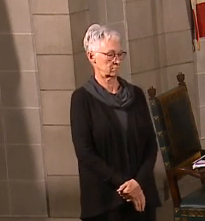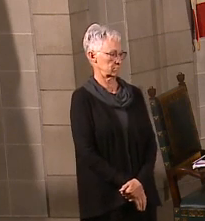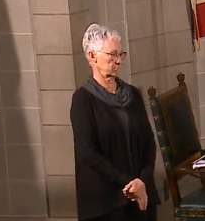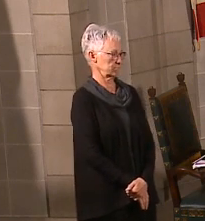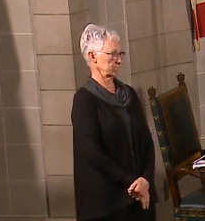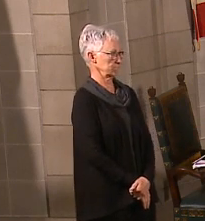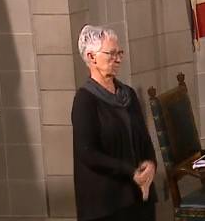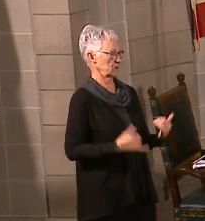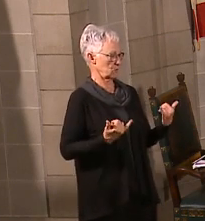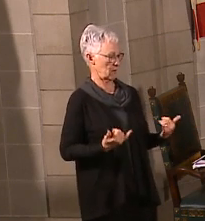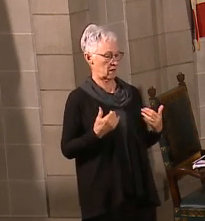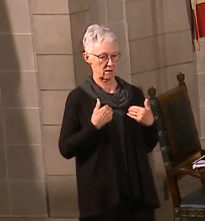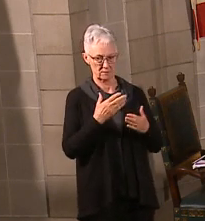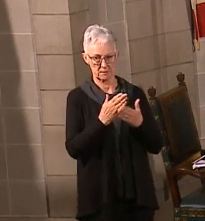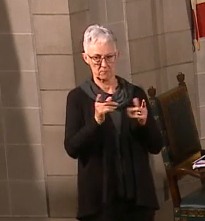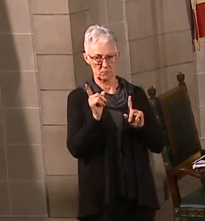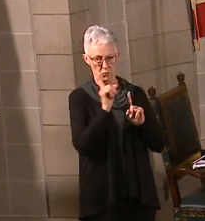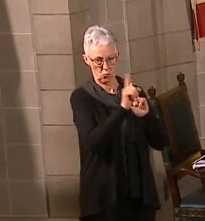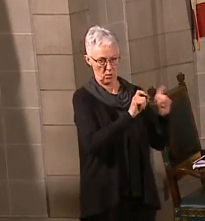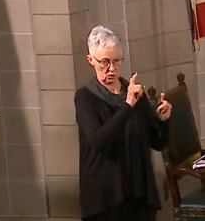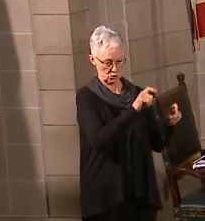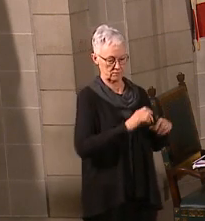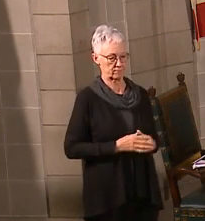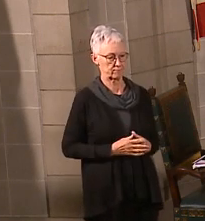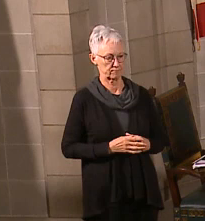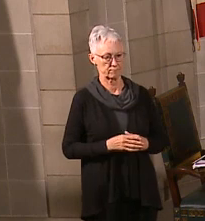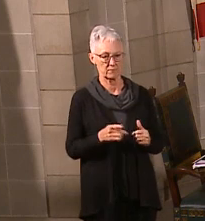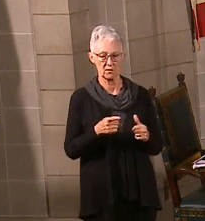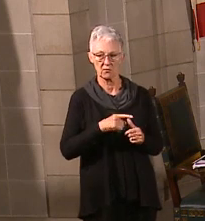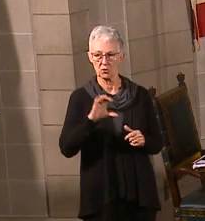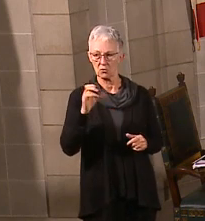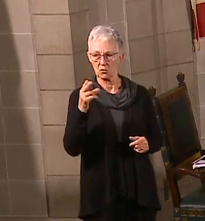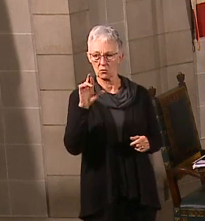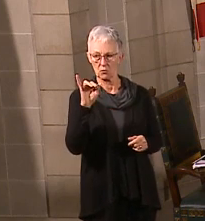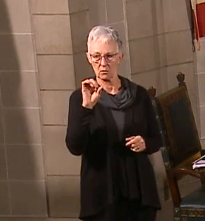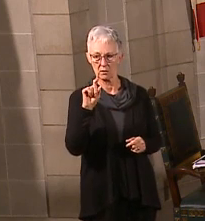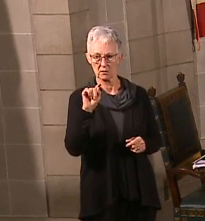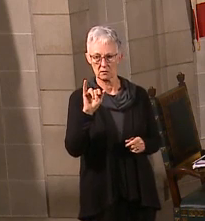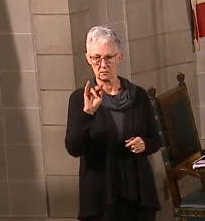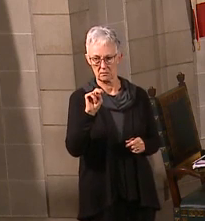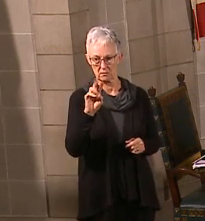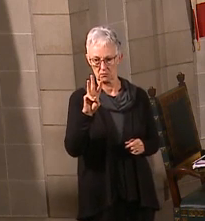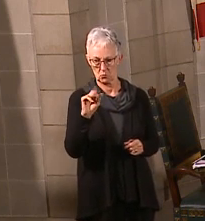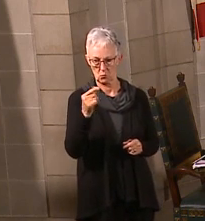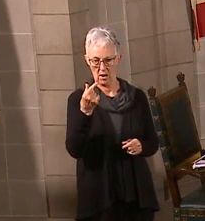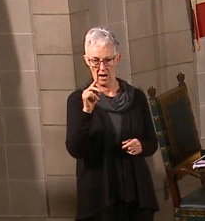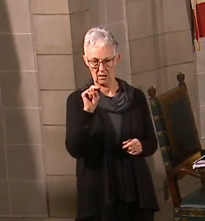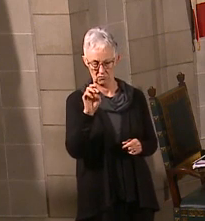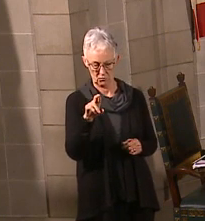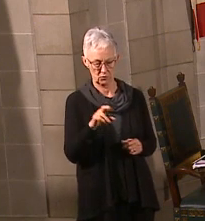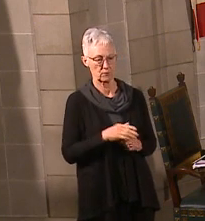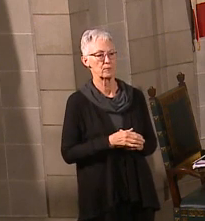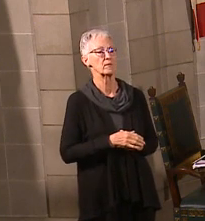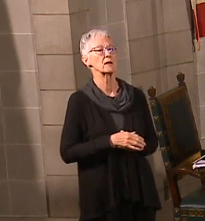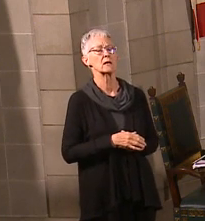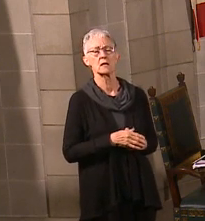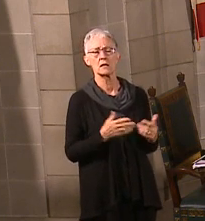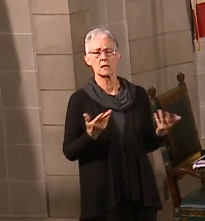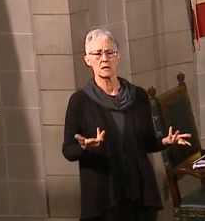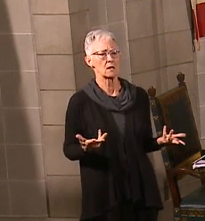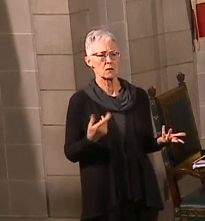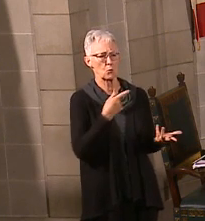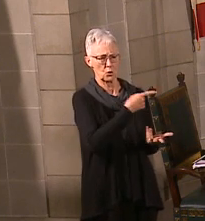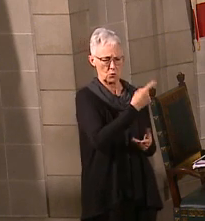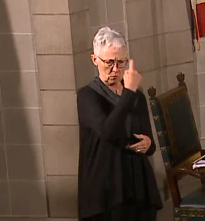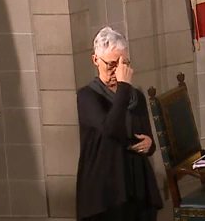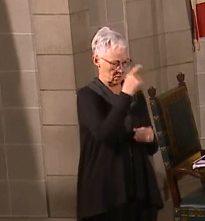and answers that we have. Our first one comes from Christian Wagner, NTV. What does Governor Ricketts have to say about Judiciary